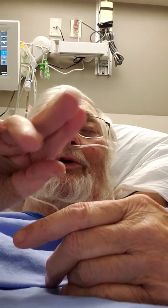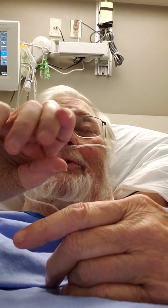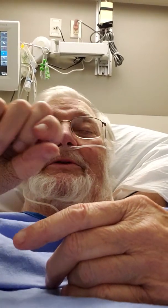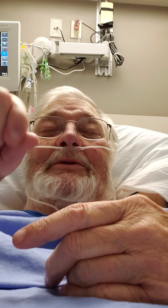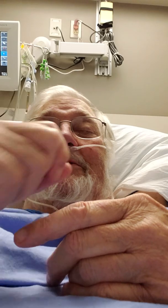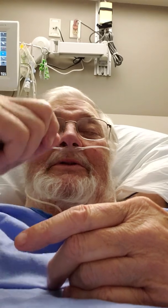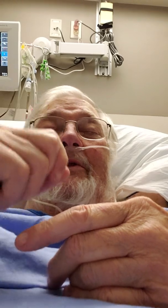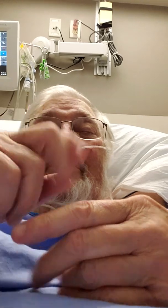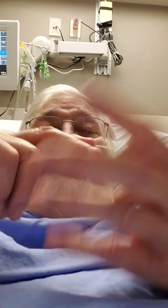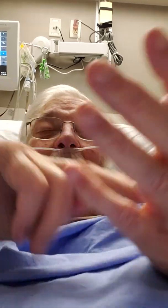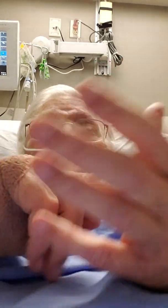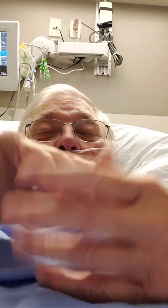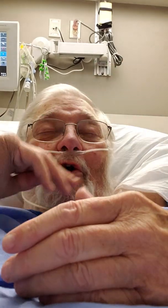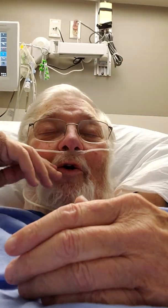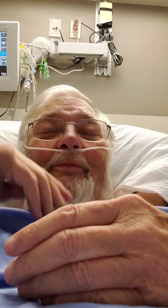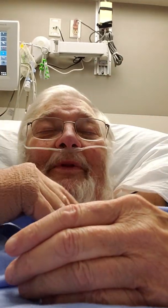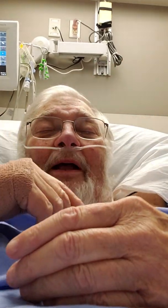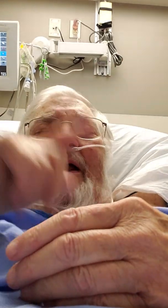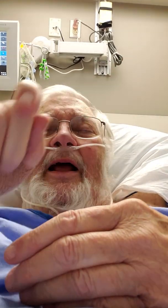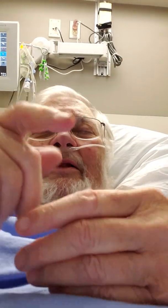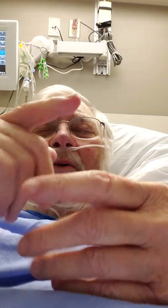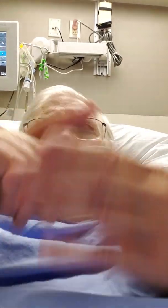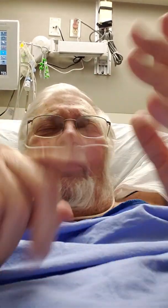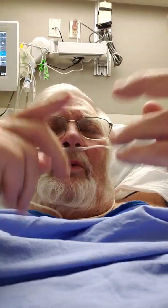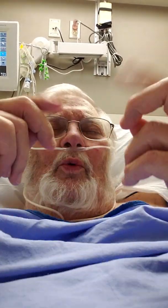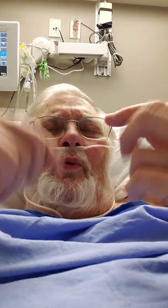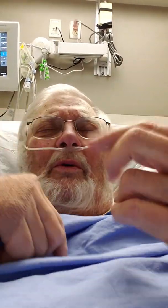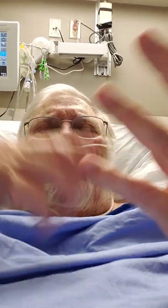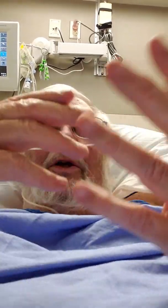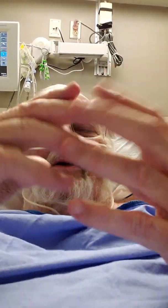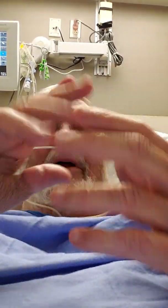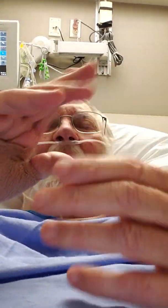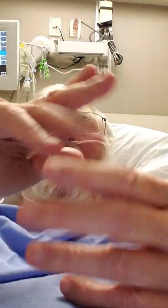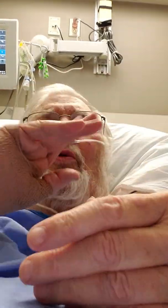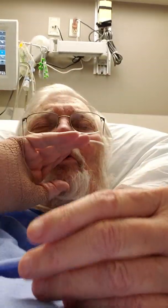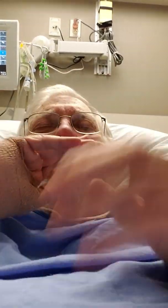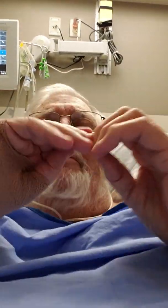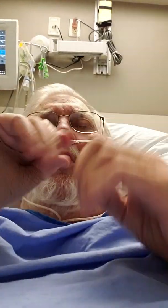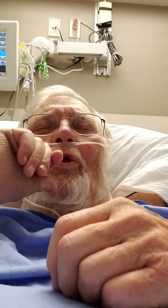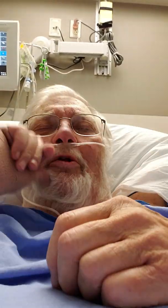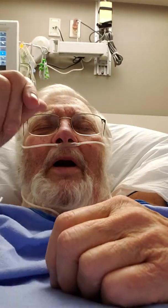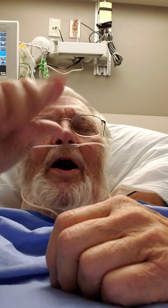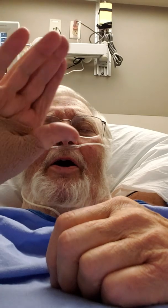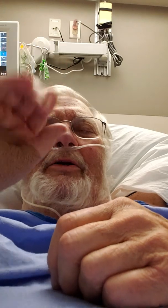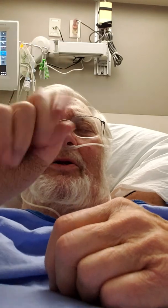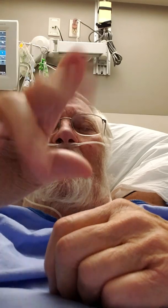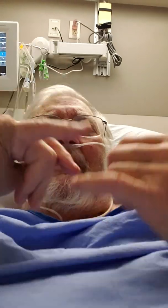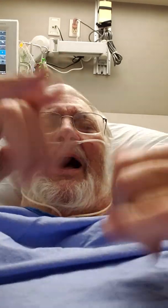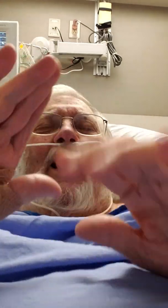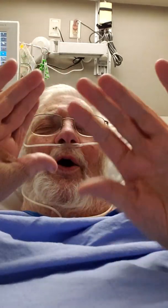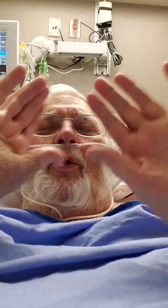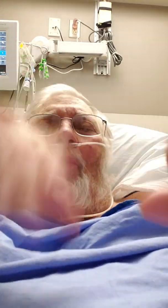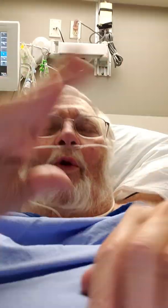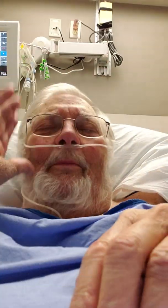Manor Nursing Home. For two dear, talk more tomorrow. Now go to